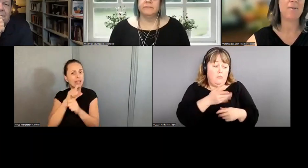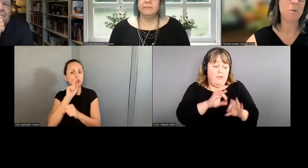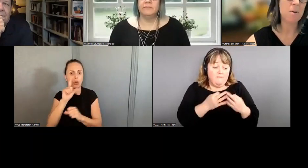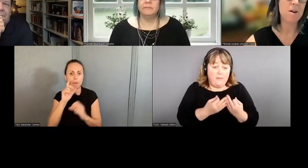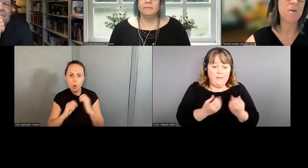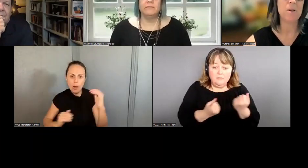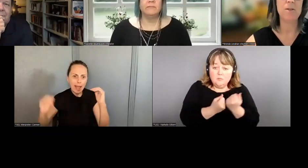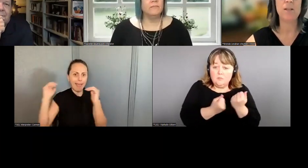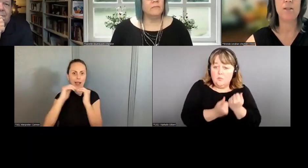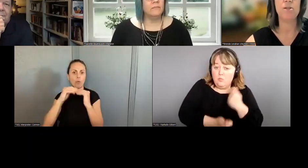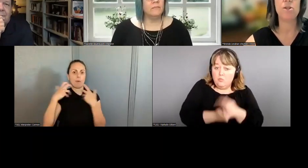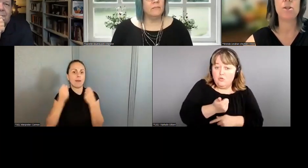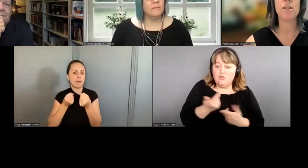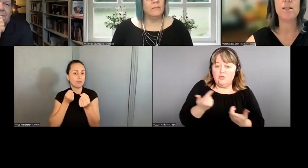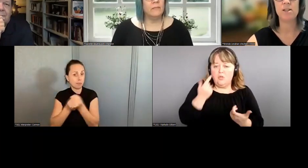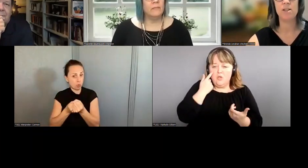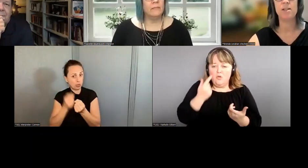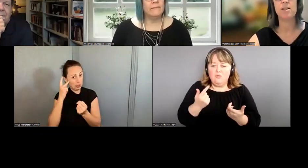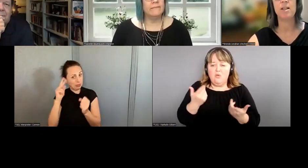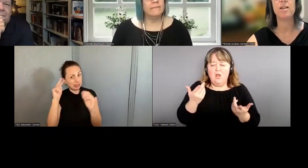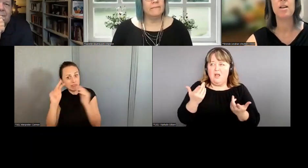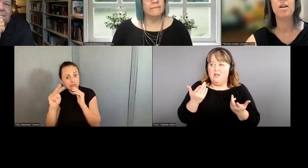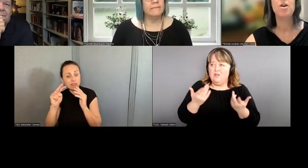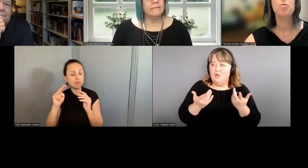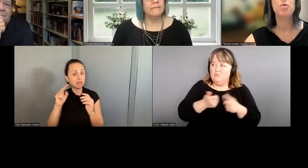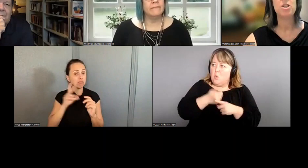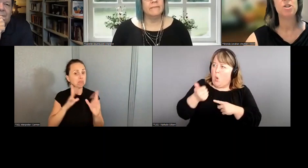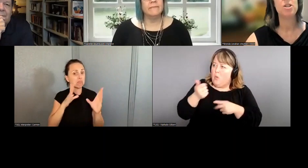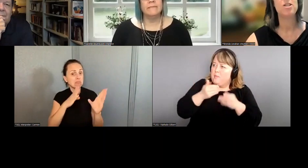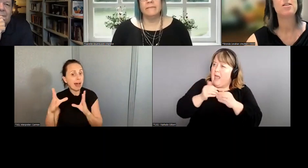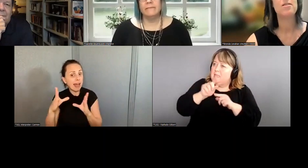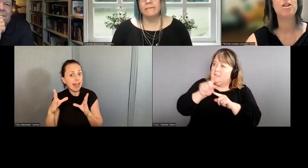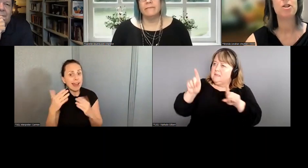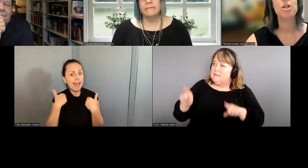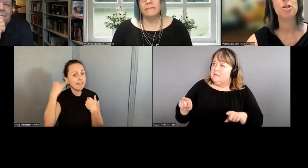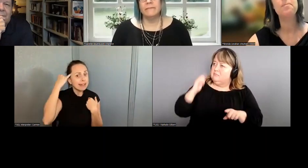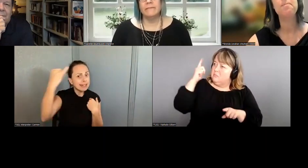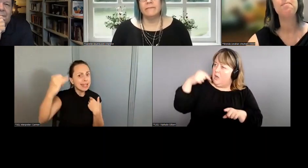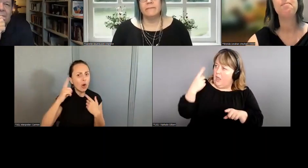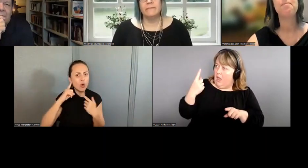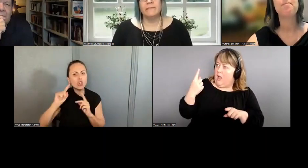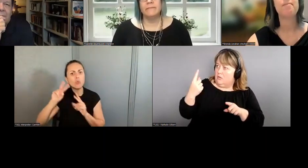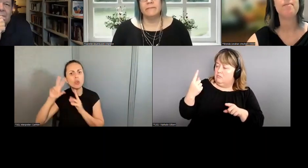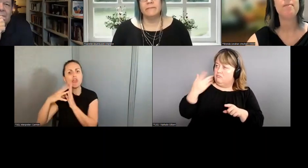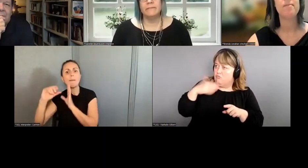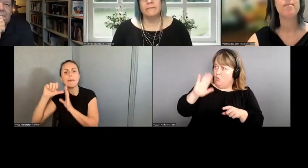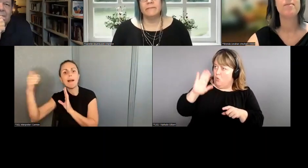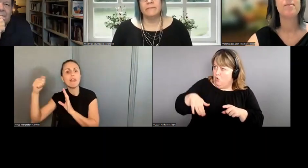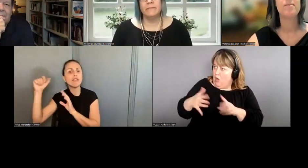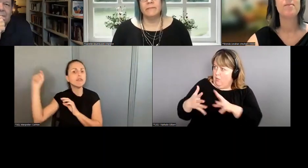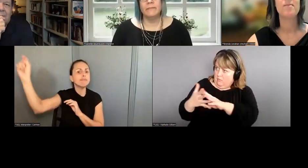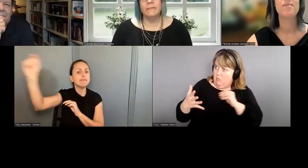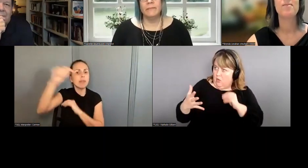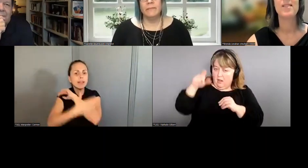path forward, or do you see other jurisdictions that we should look to?